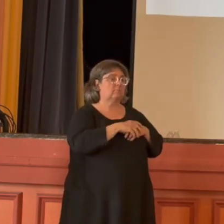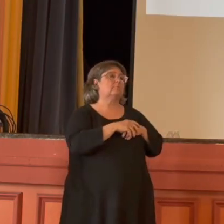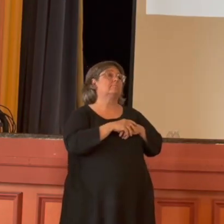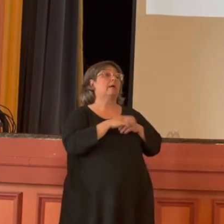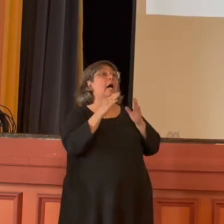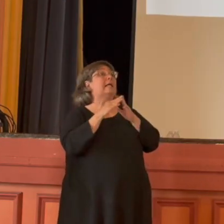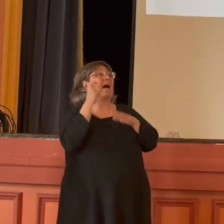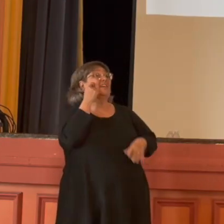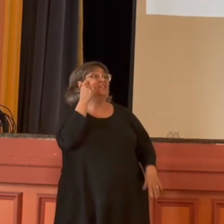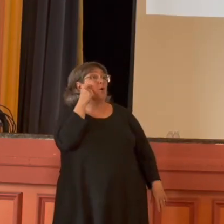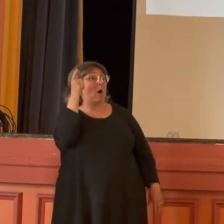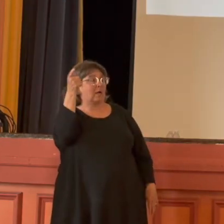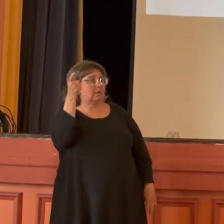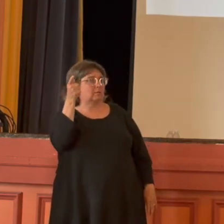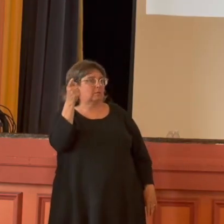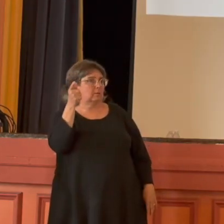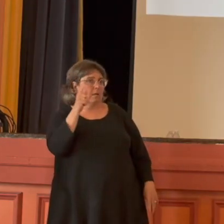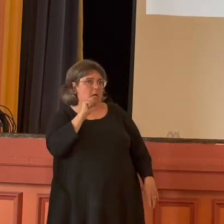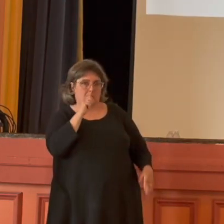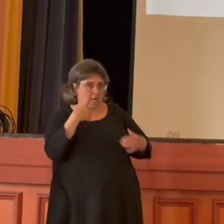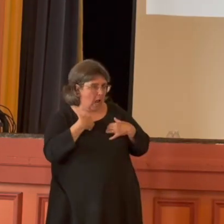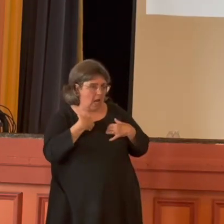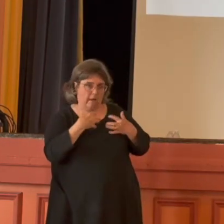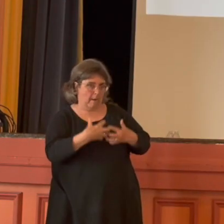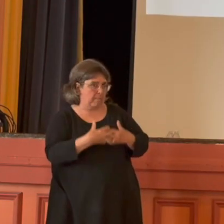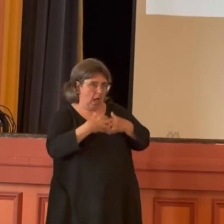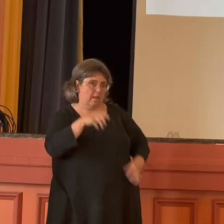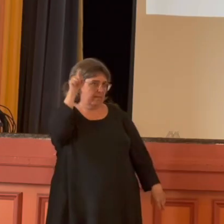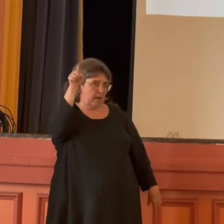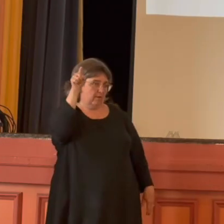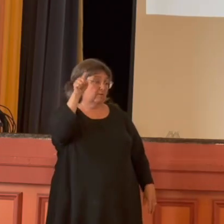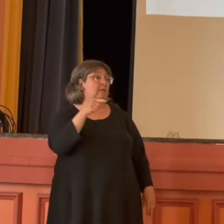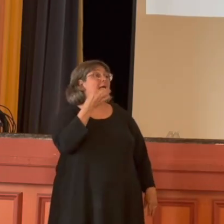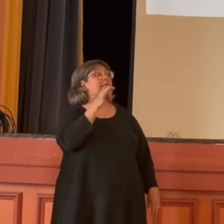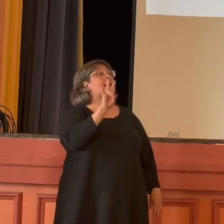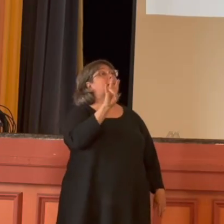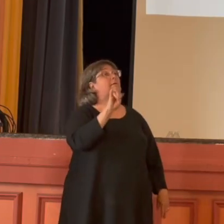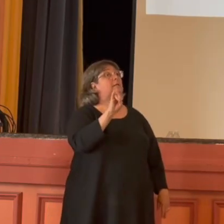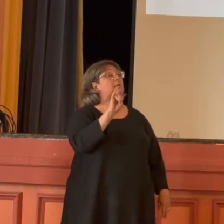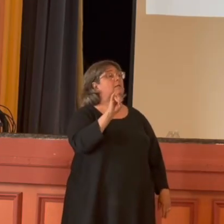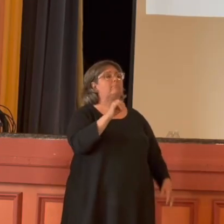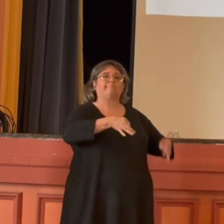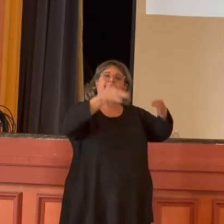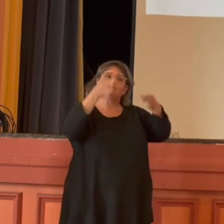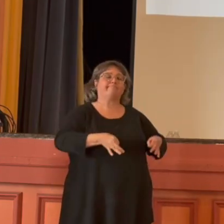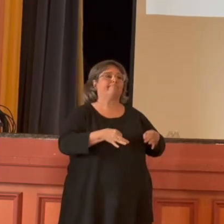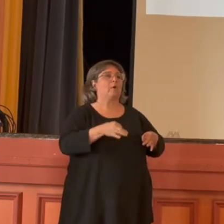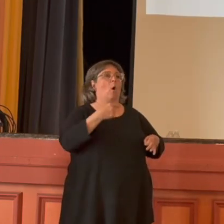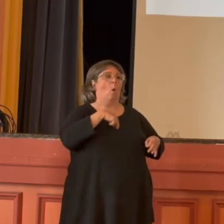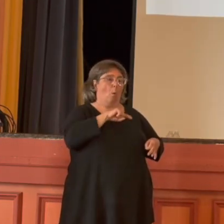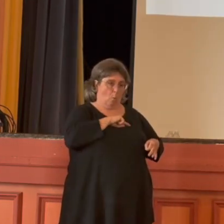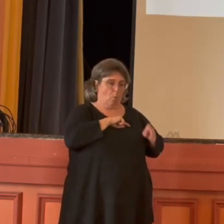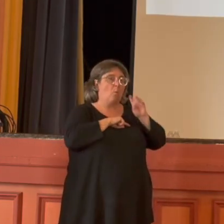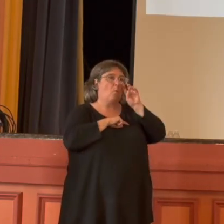town of Cheektowaga did not have a treatment facility. And so in the 1970s, what was determined was we